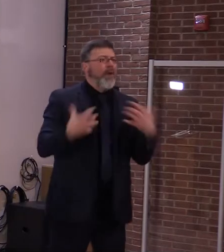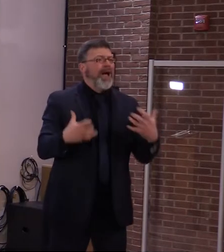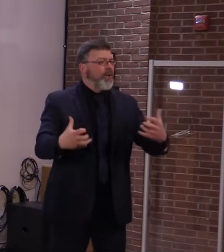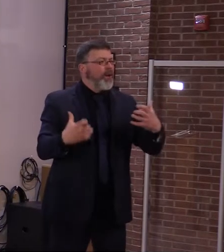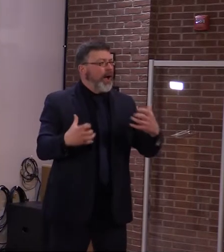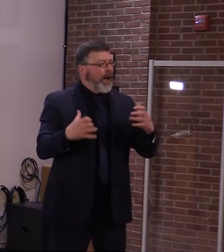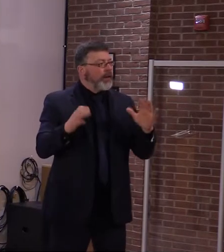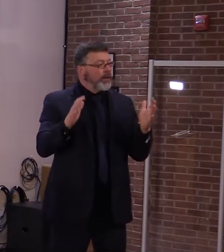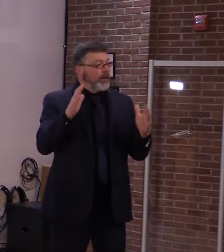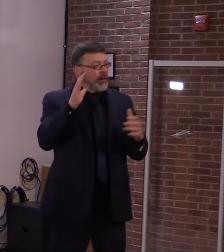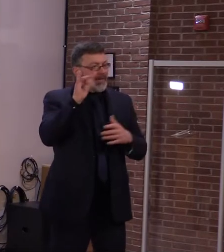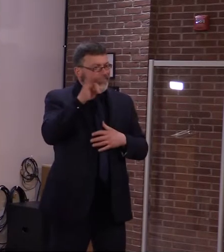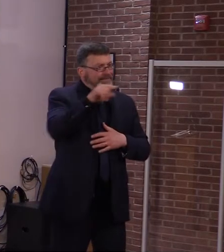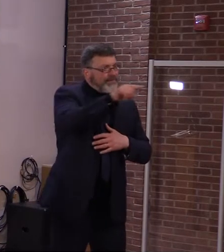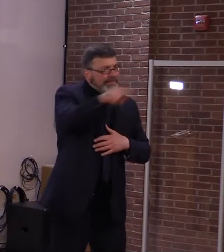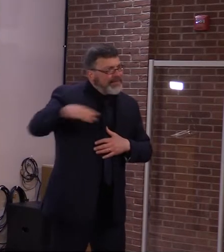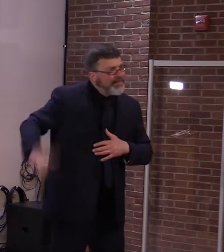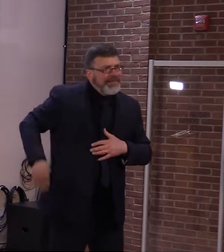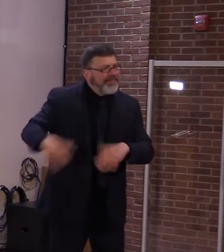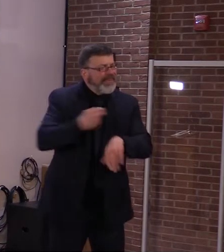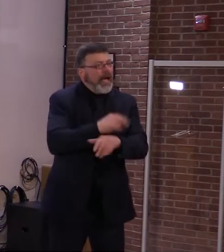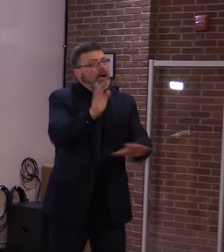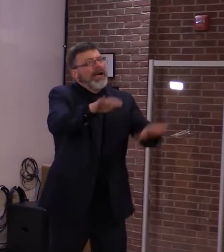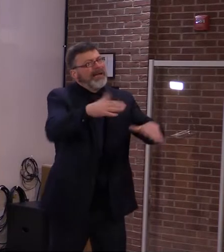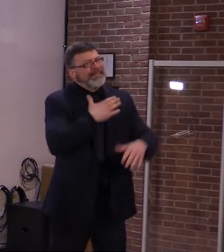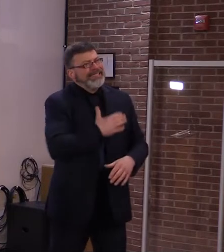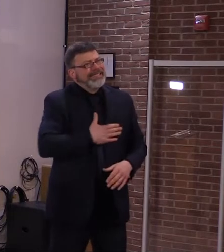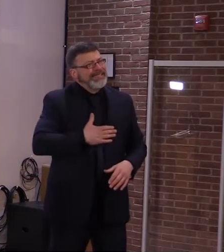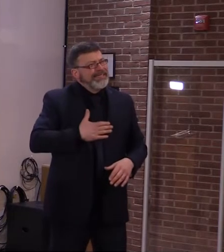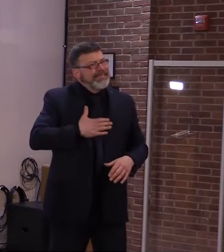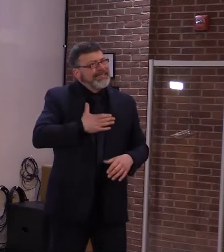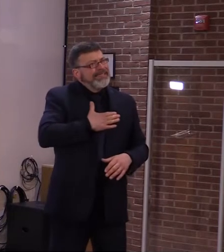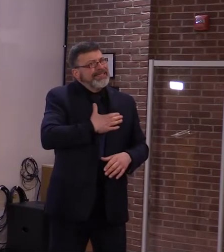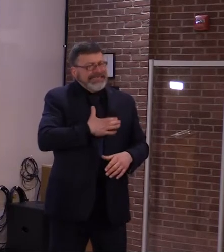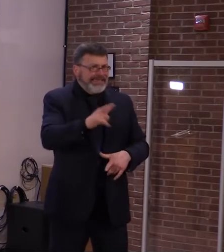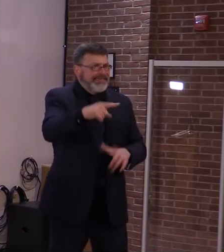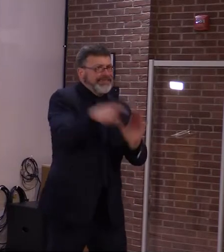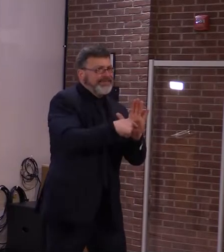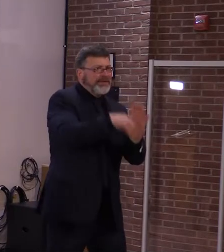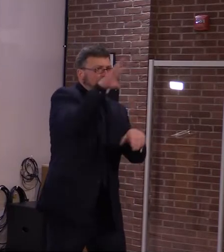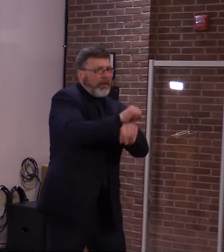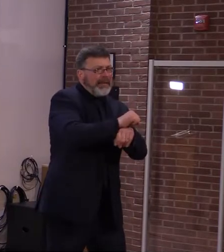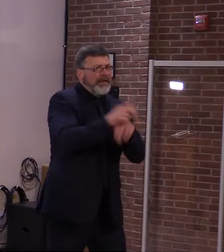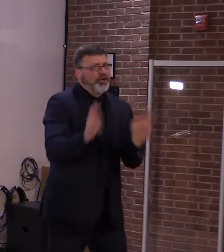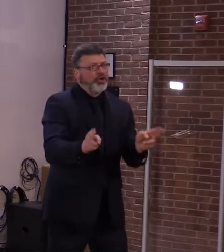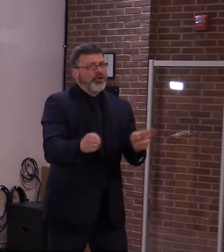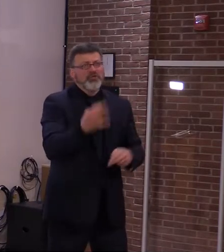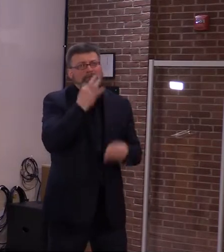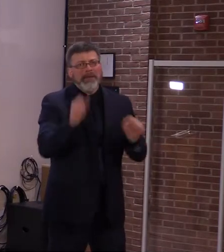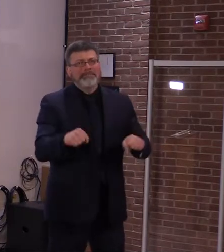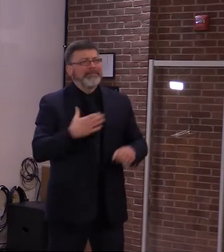are able. At this time, I'll turn it over to Dr. Levine for the health update.